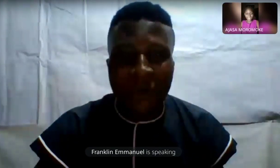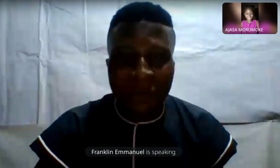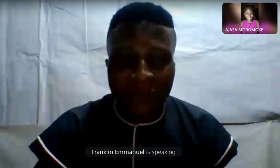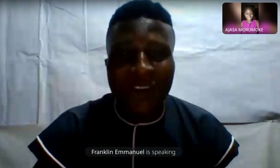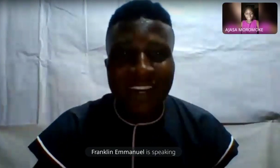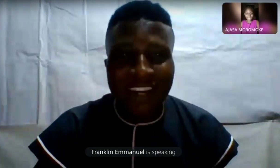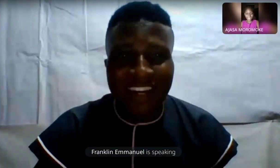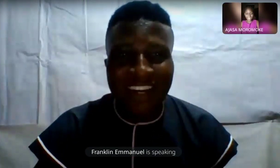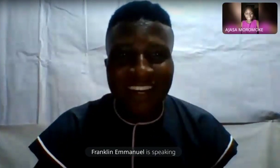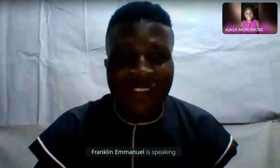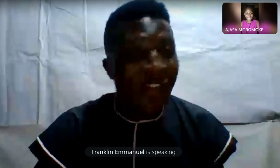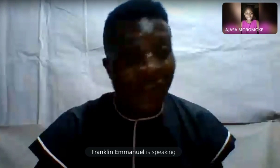spell it.